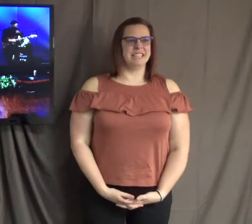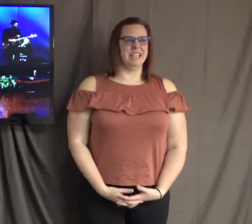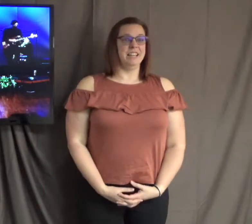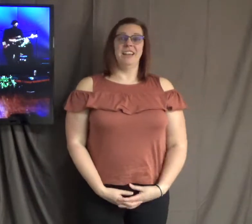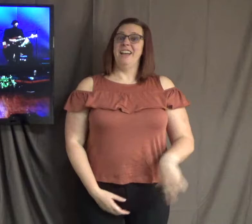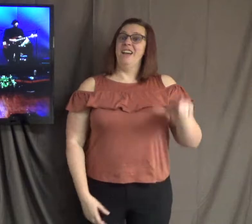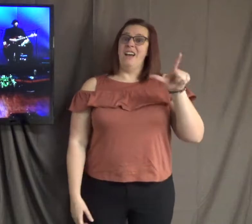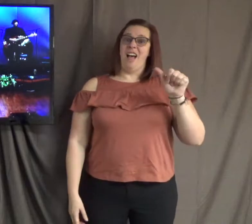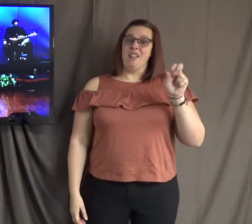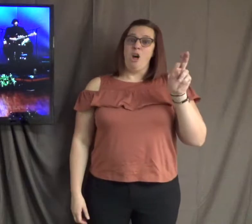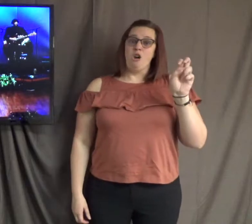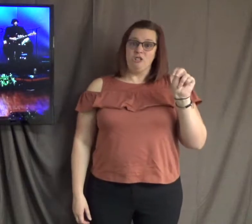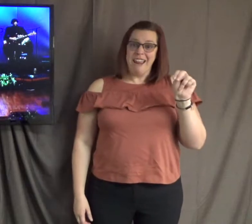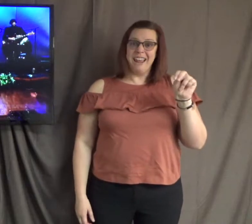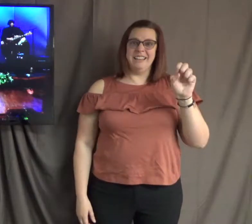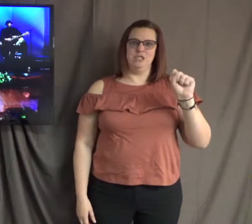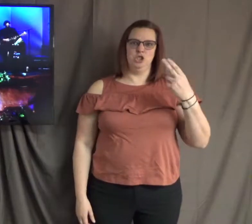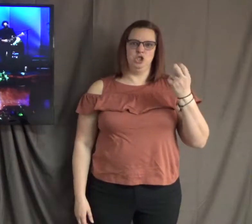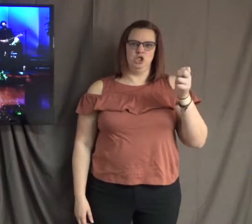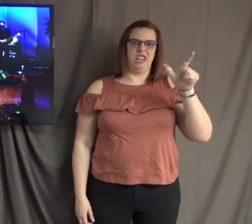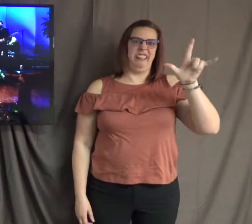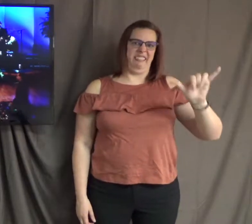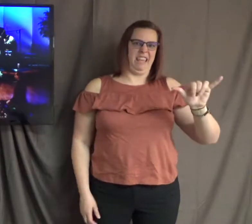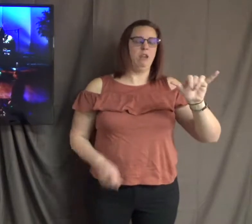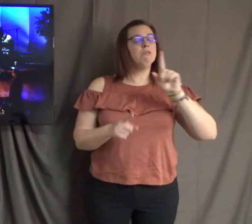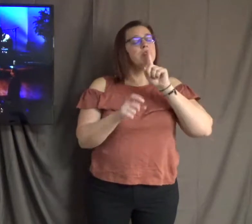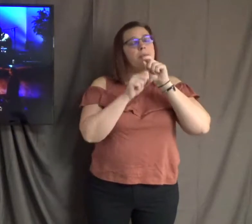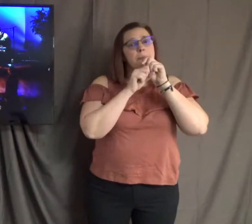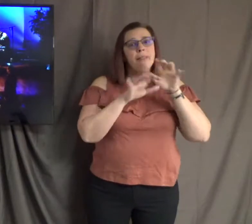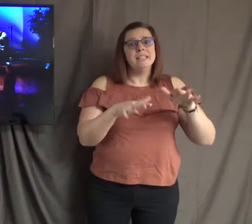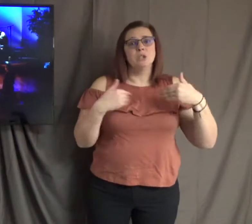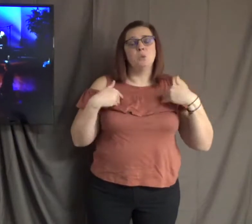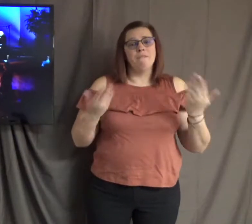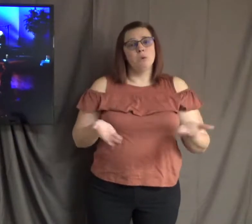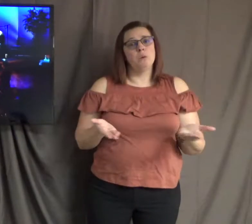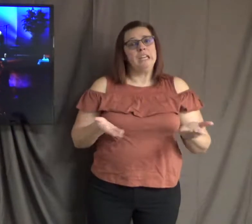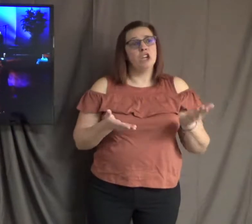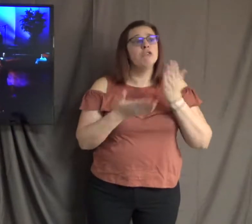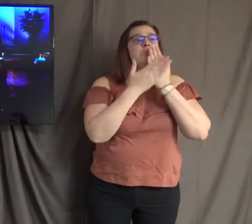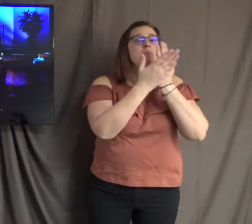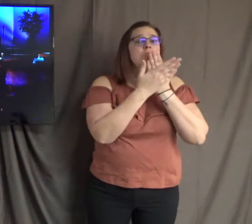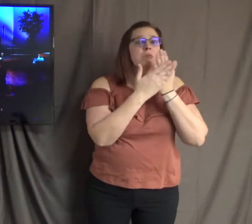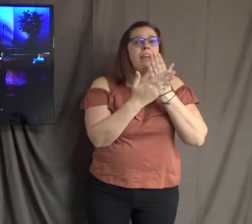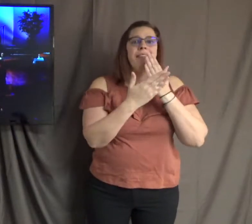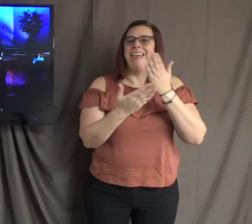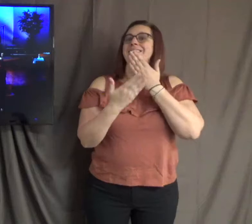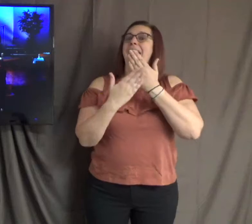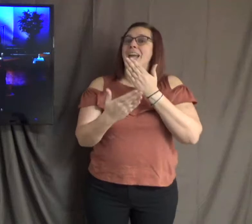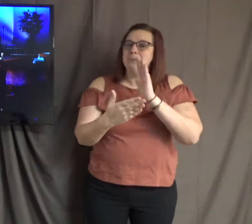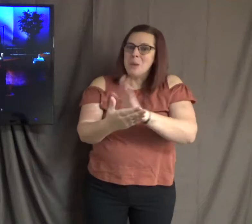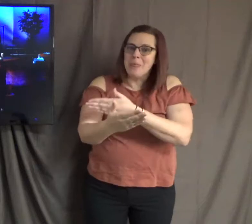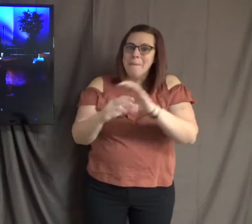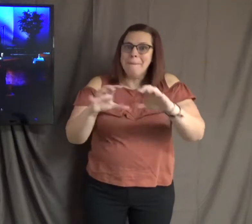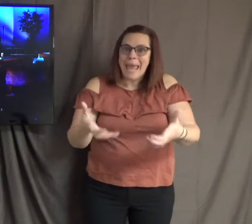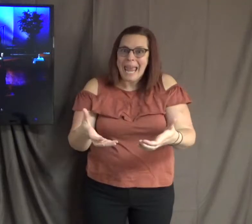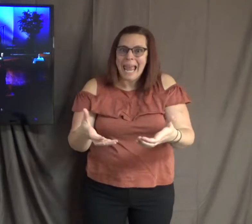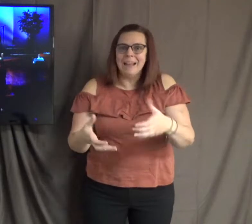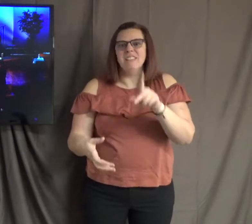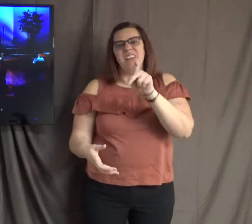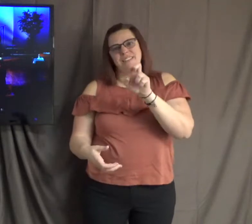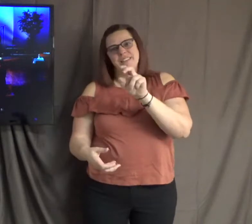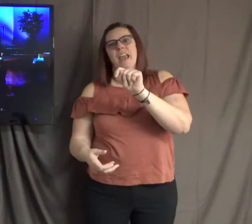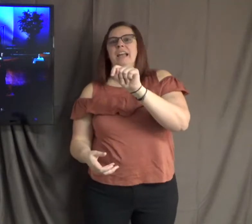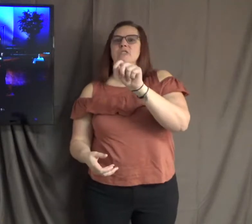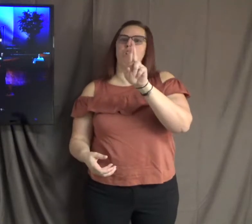Lauren Sheely, everyone. Such a blessing to always have you here with us, Lauren. Thank you, Kent. Rob, Mike,